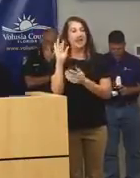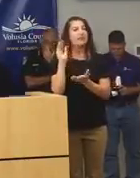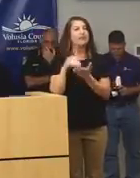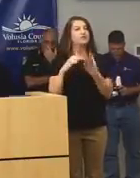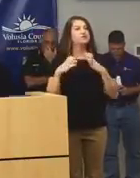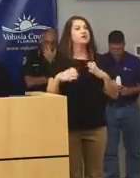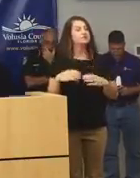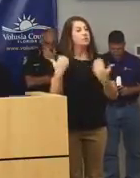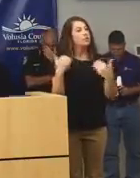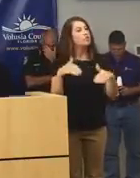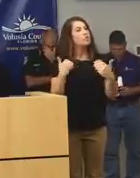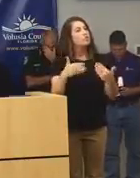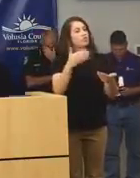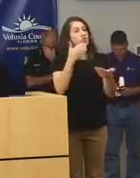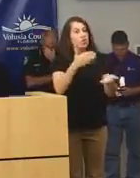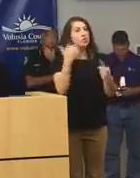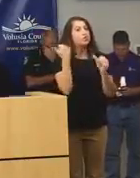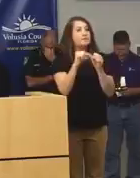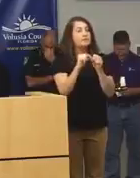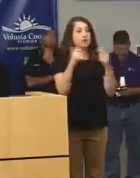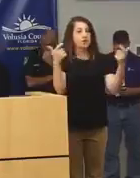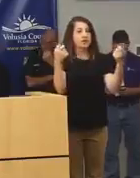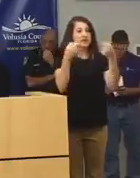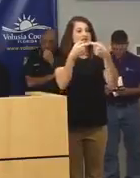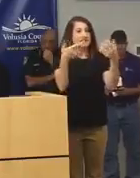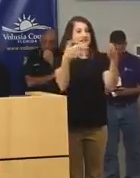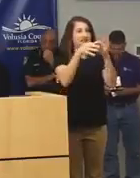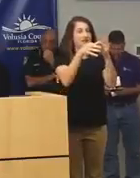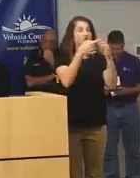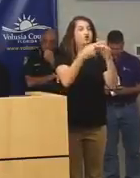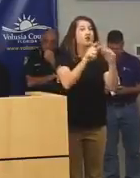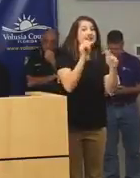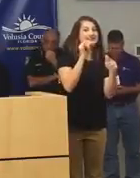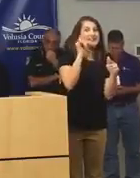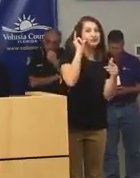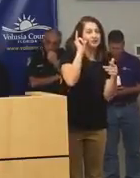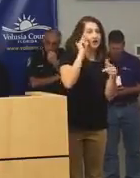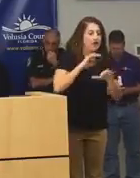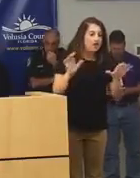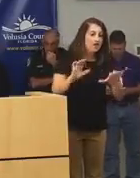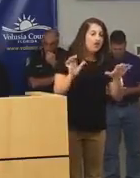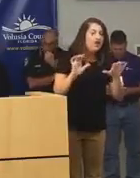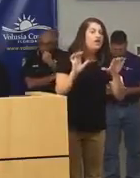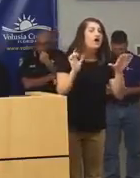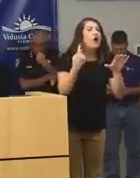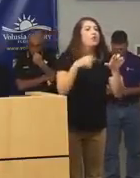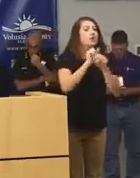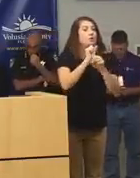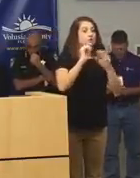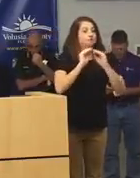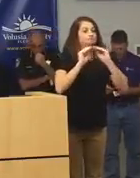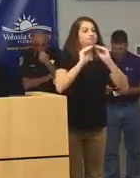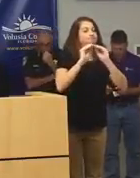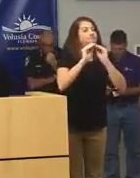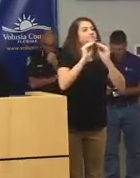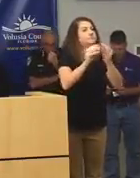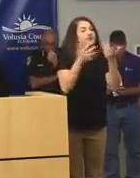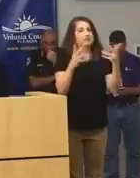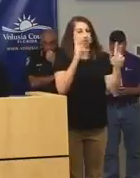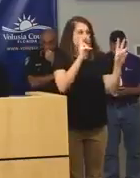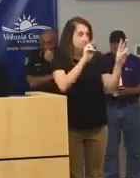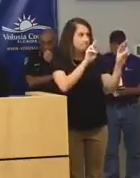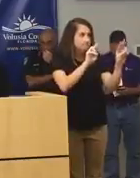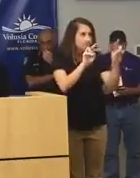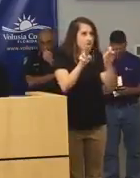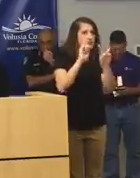178,000 customers. And remember, restoration started yesterday. We're actively restoring service and have completed our preliminary